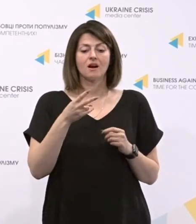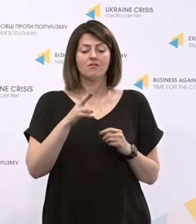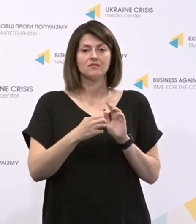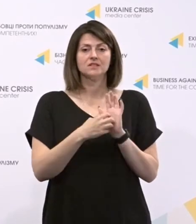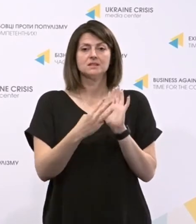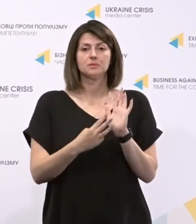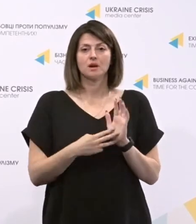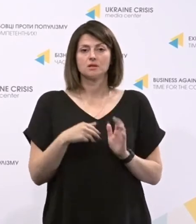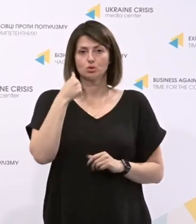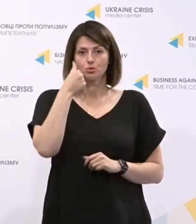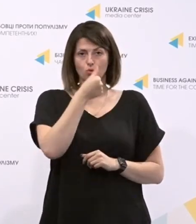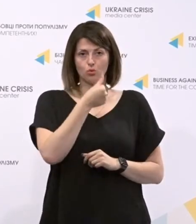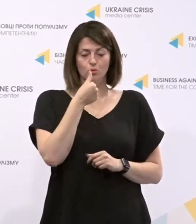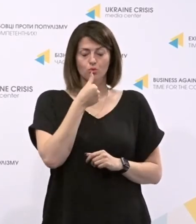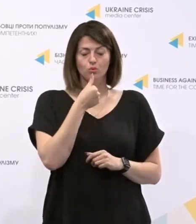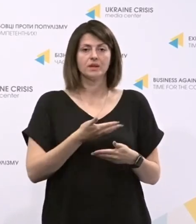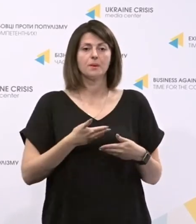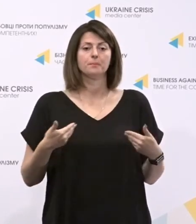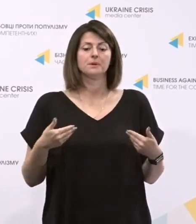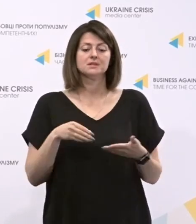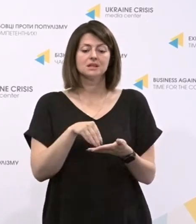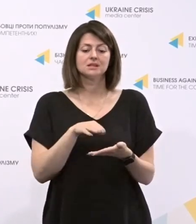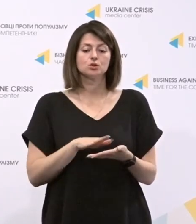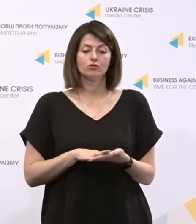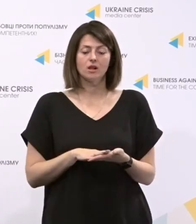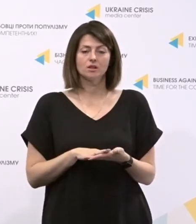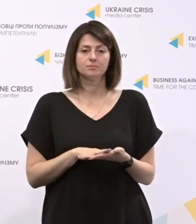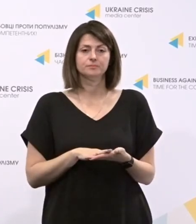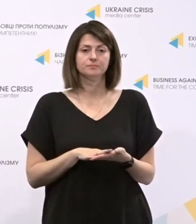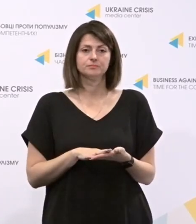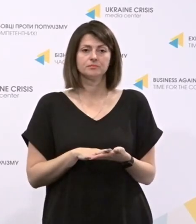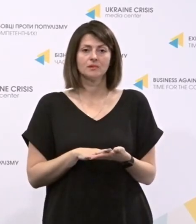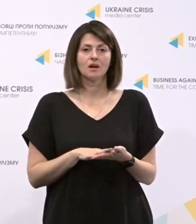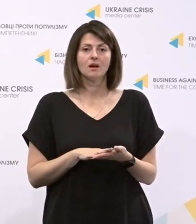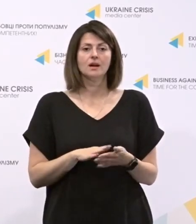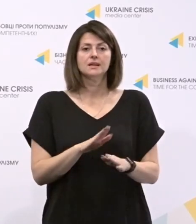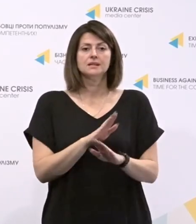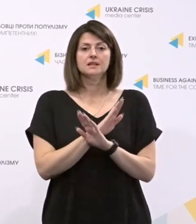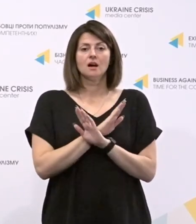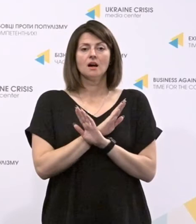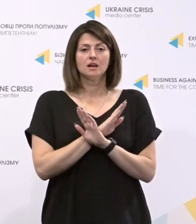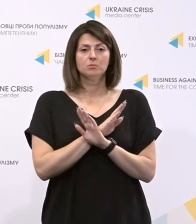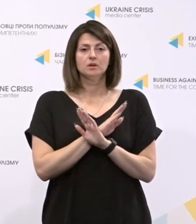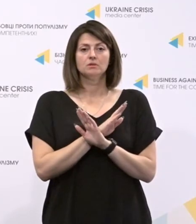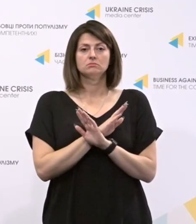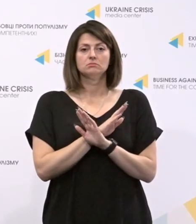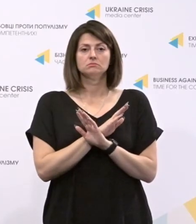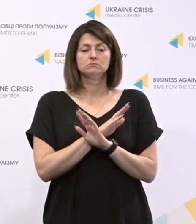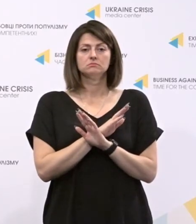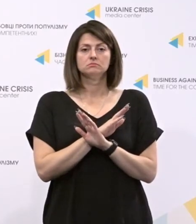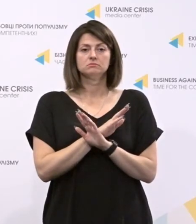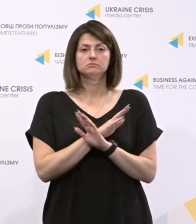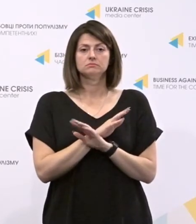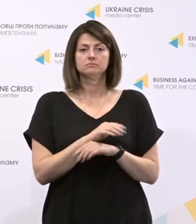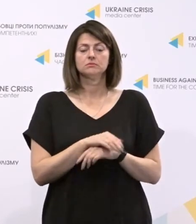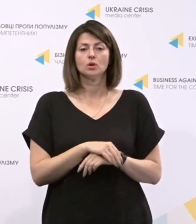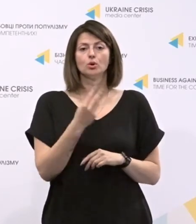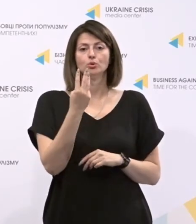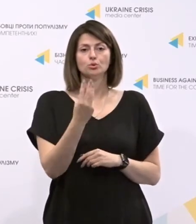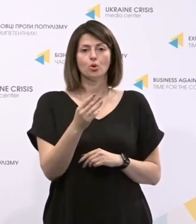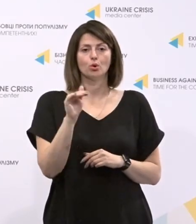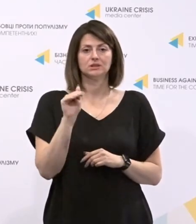have recorded over 3,000 civilians that have been killed and between 7,000 and